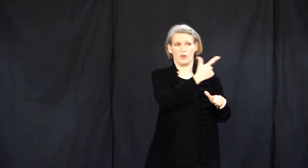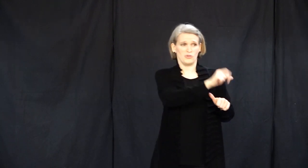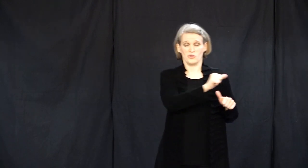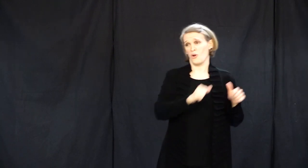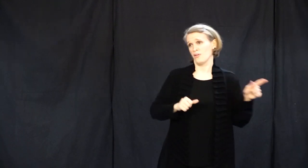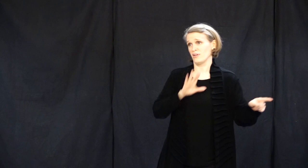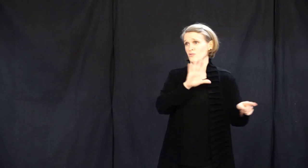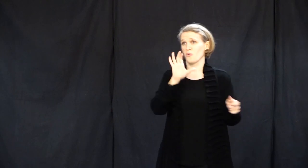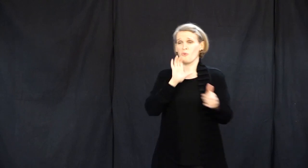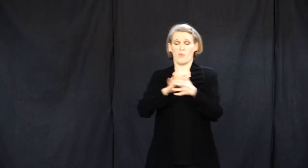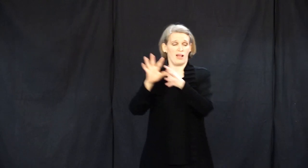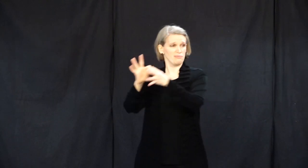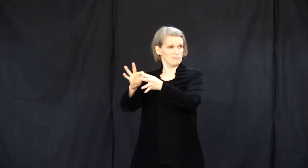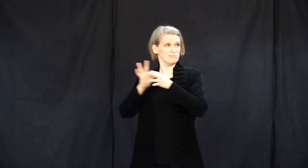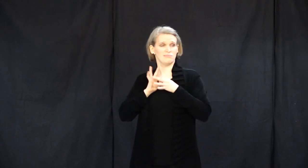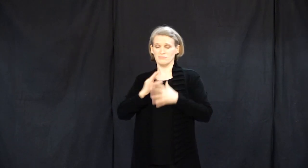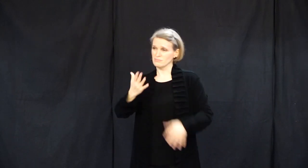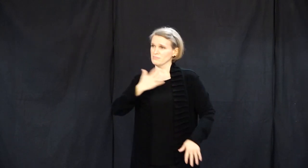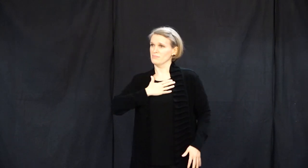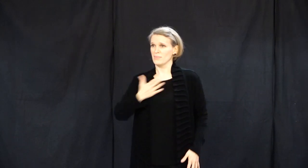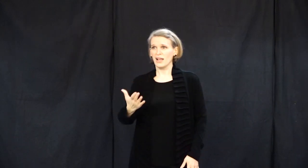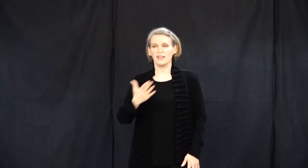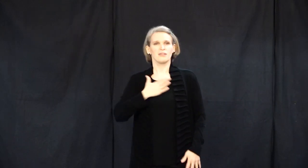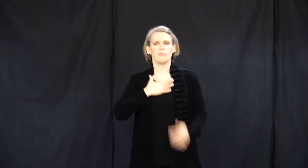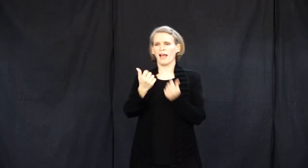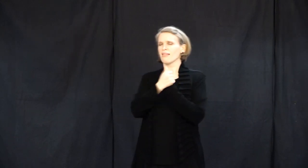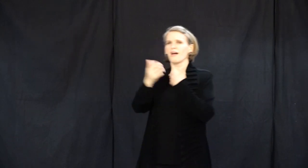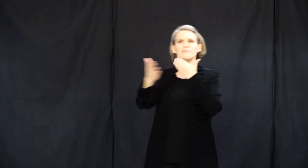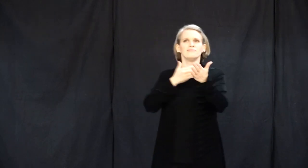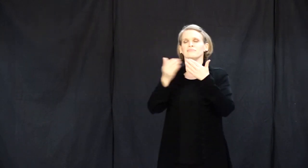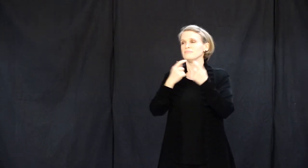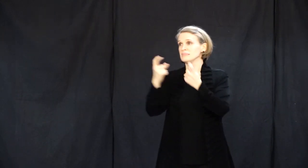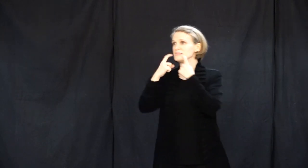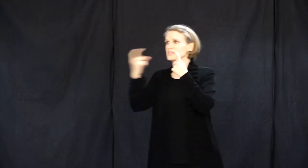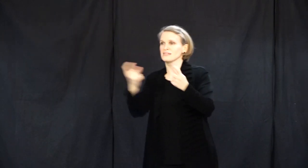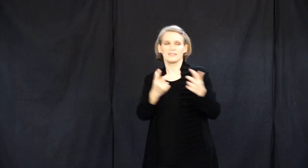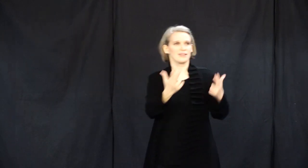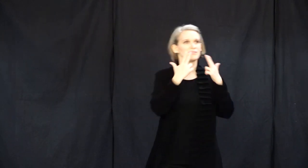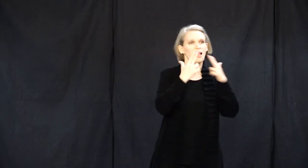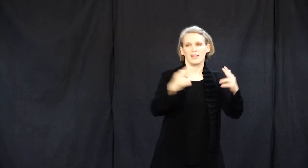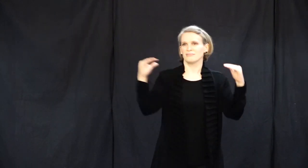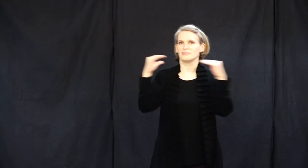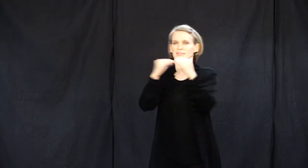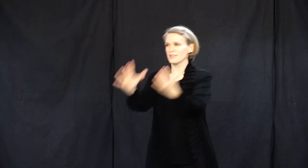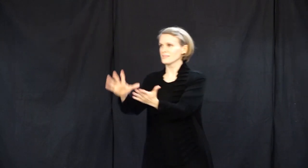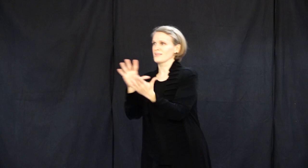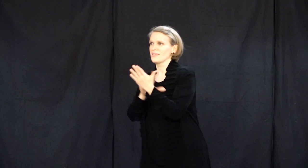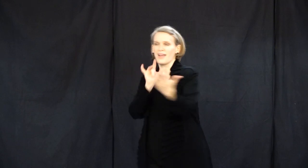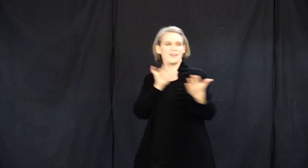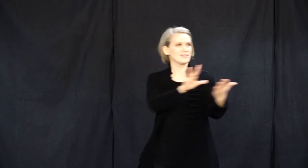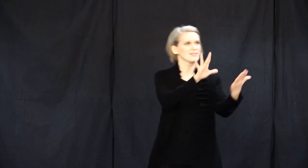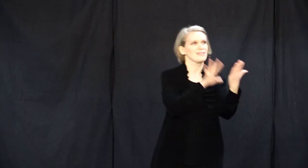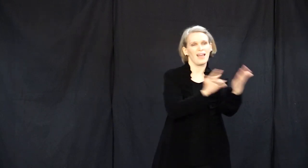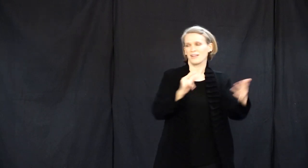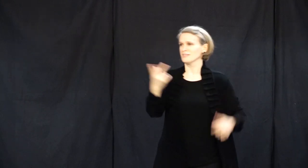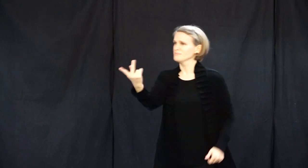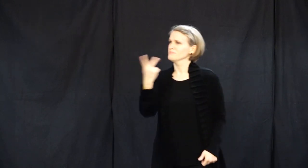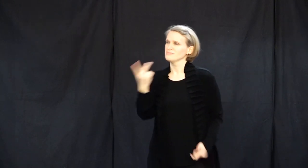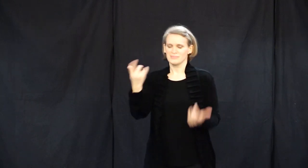she's mine. Love doesn't discriminate between the sinners and the saints. It takes and it takes and it takes, and we keep